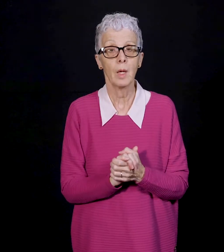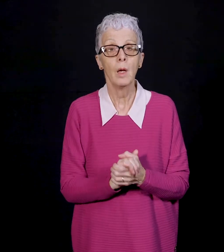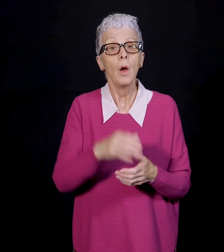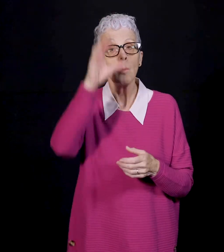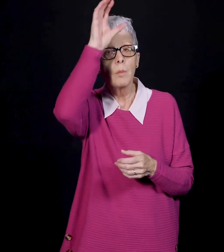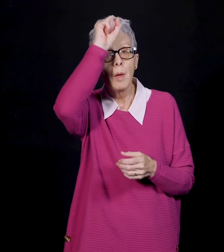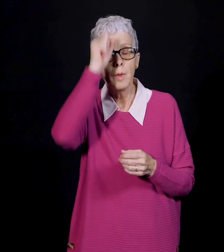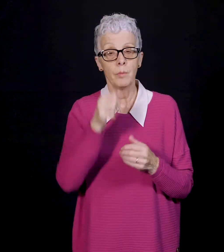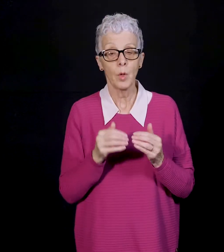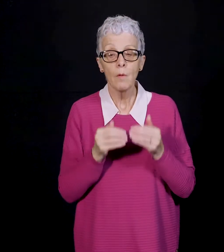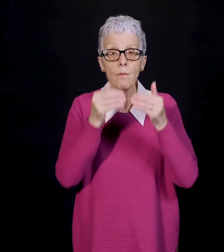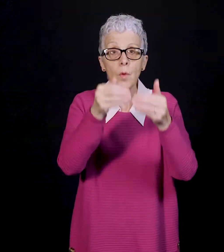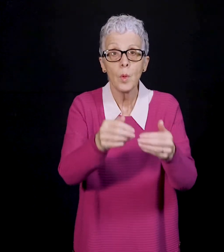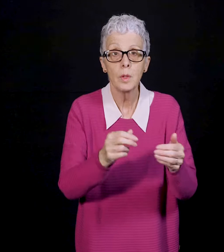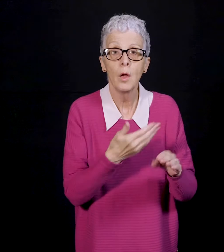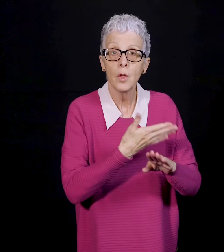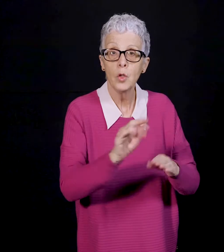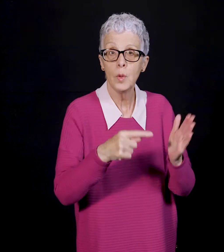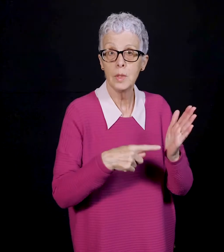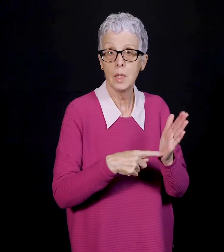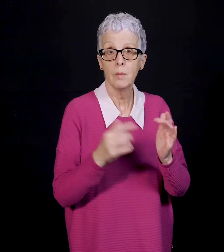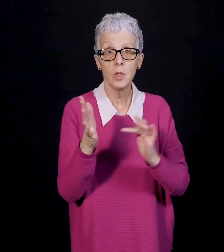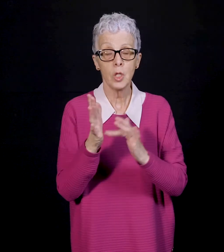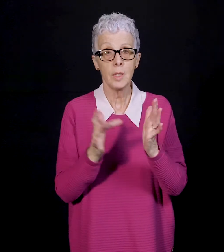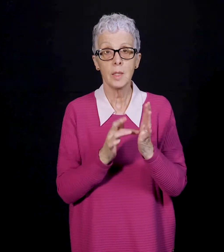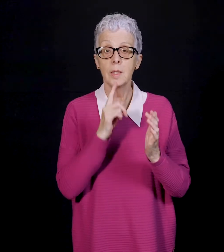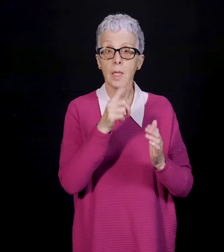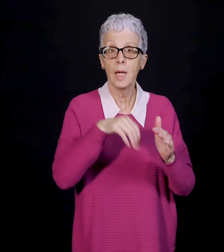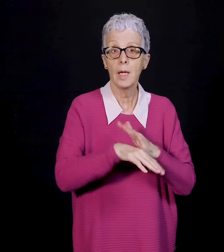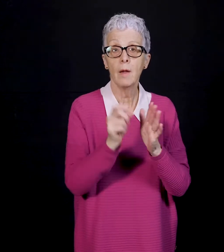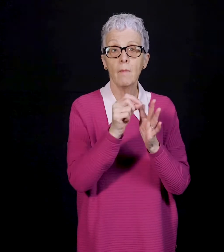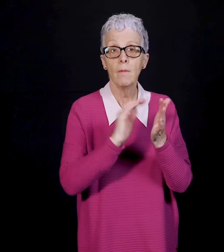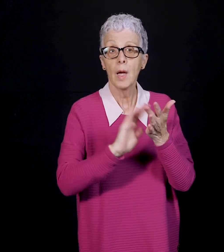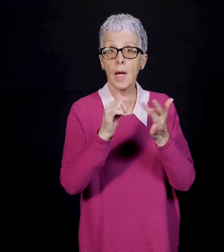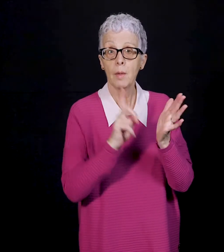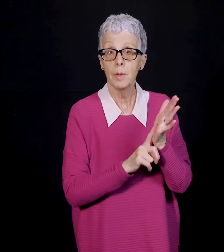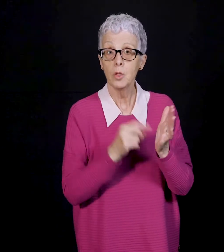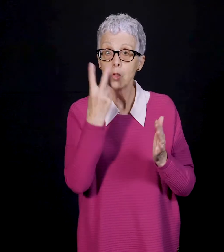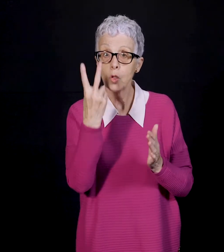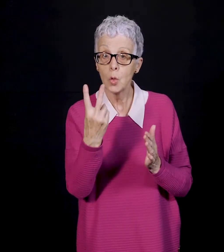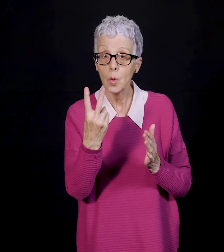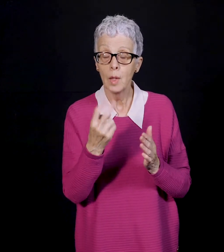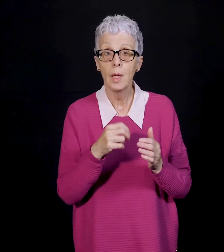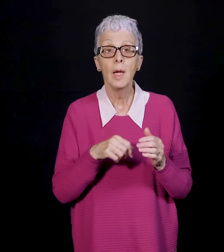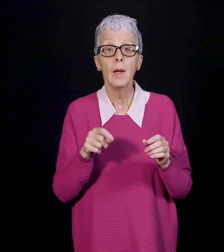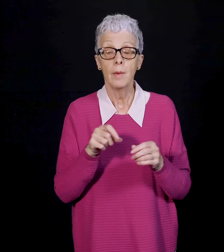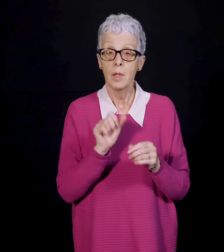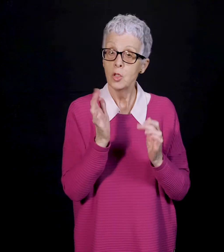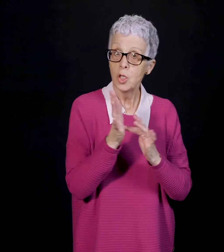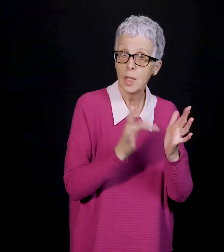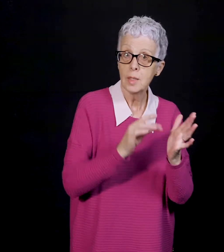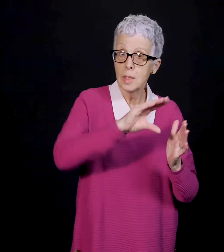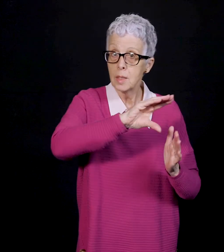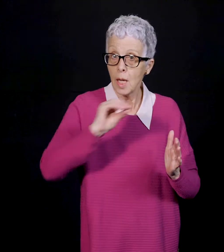if we project forward to the New Testament of Jesus Christ, it tells us in Philippians 2, he, in fact, in a form, took on the